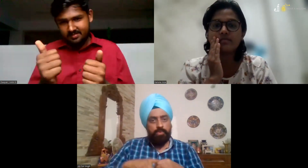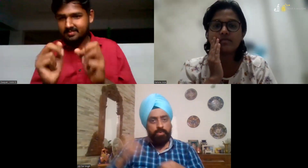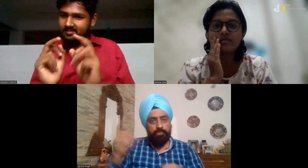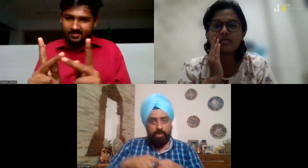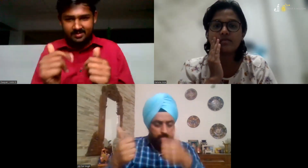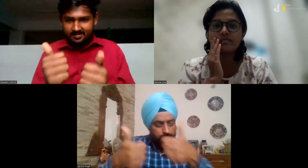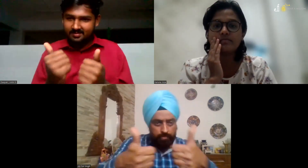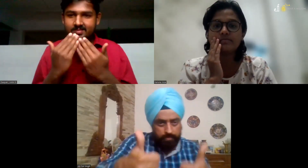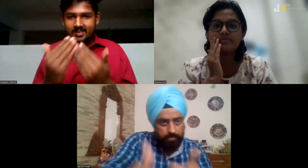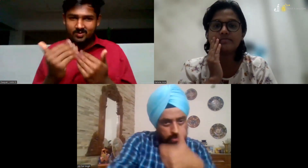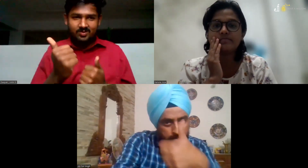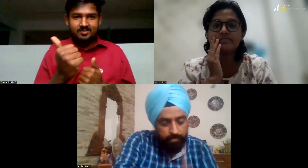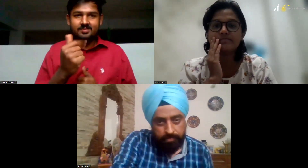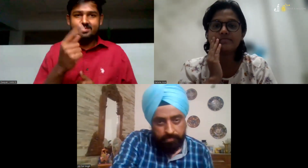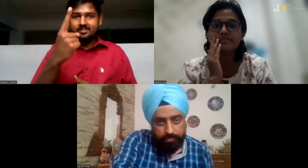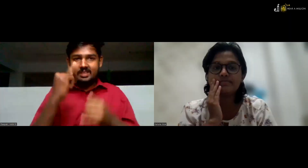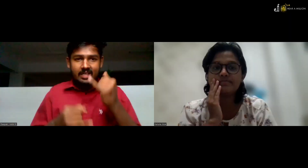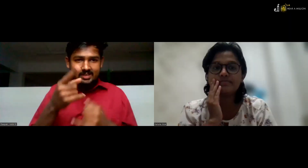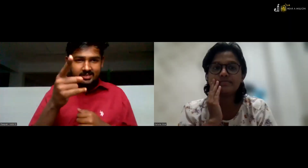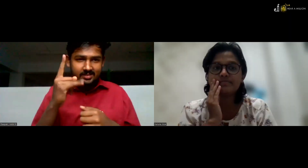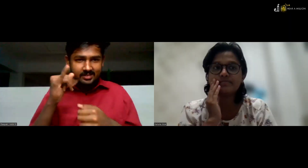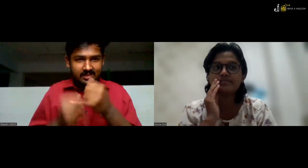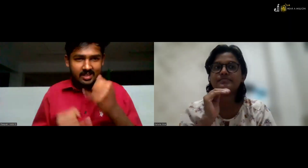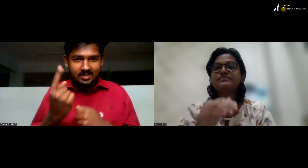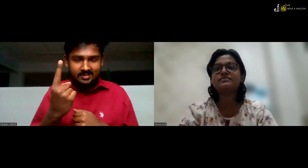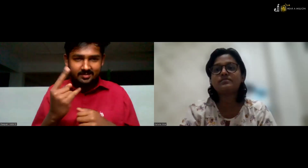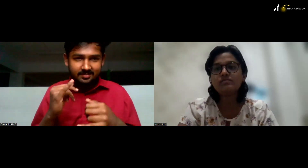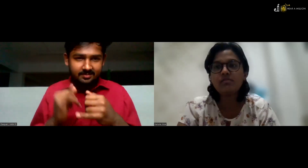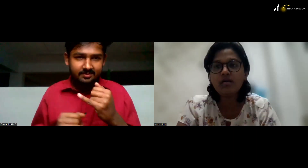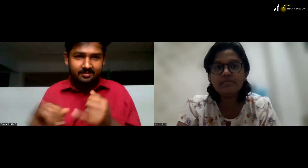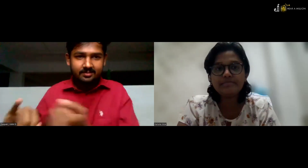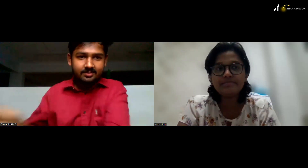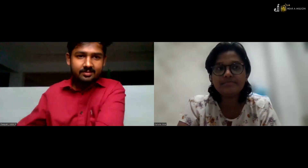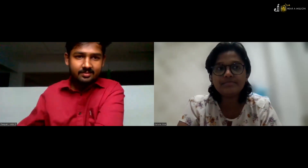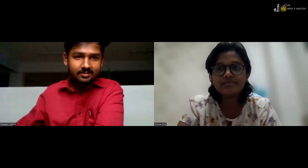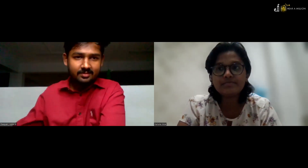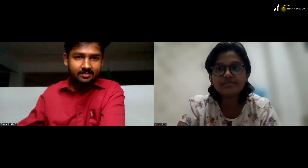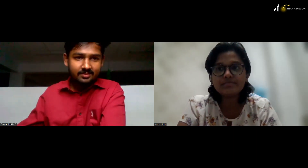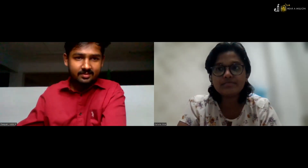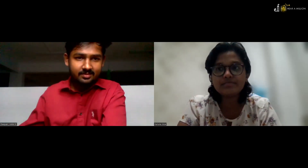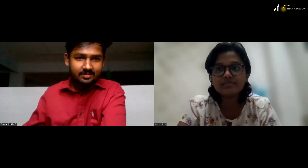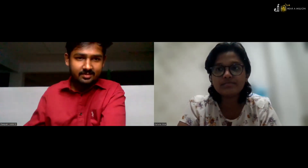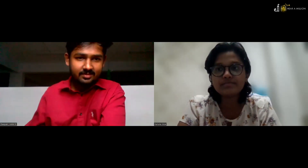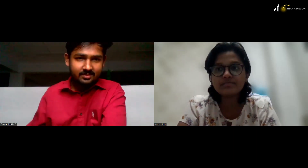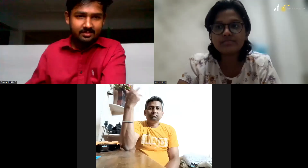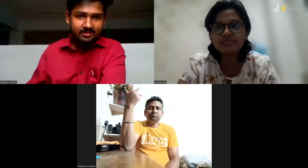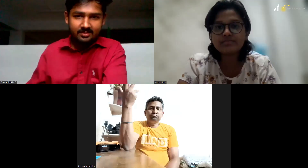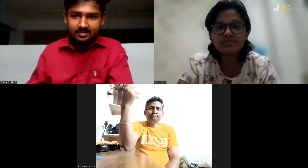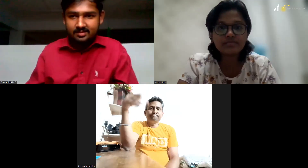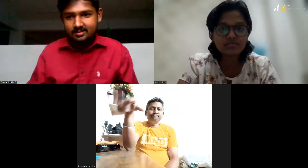Please don't share the summary, Okay, I can quit the session. Okay, we can have one more last question,